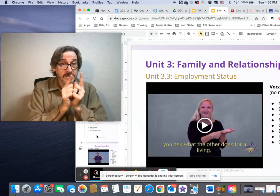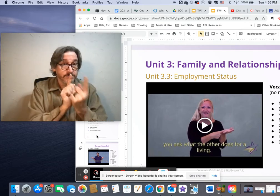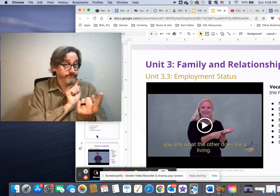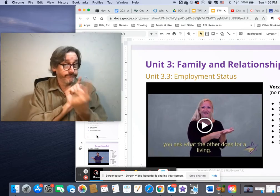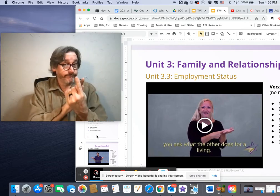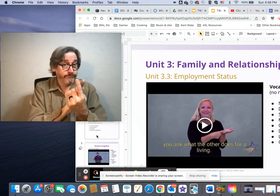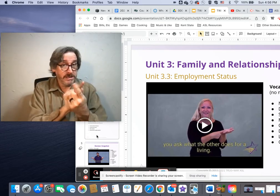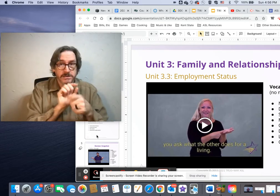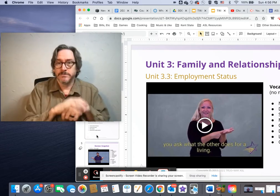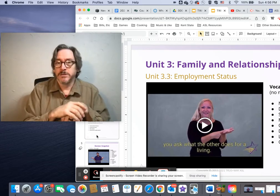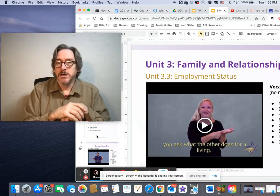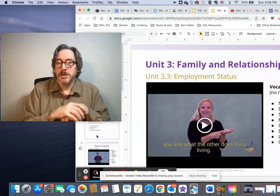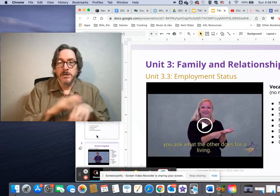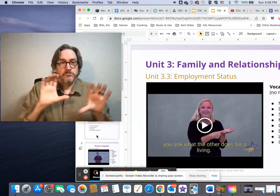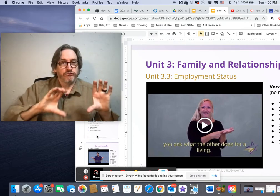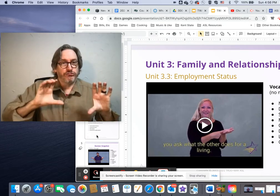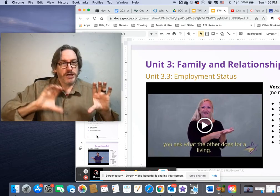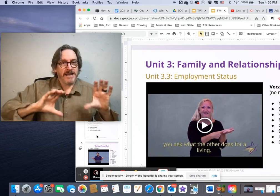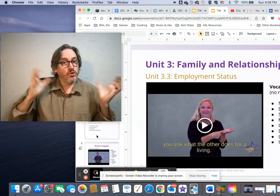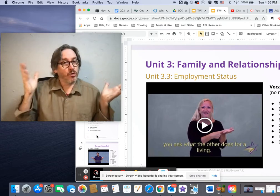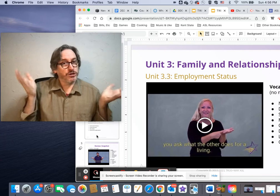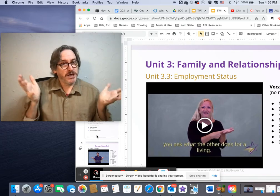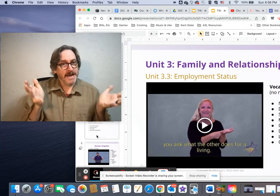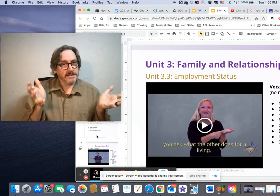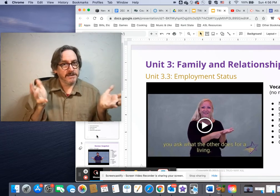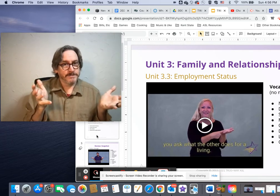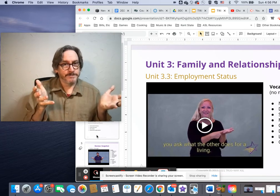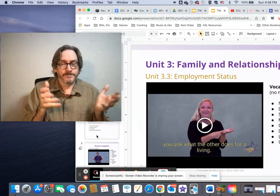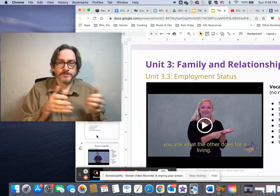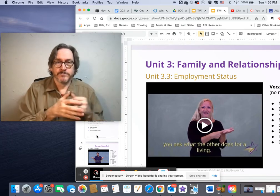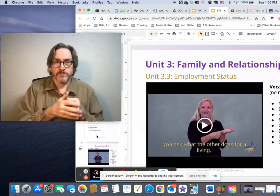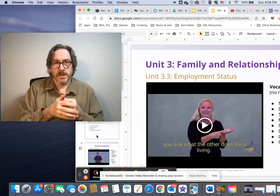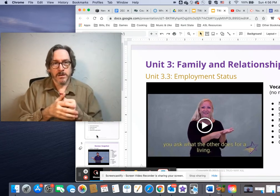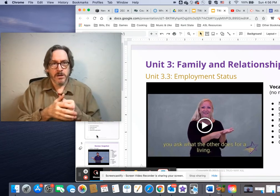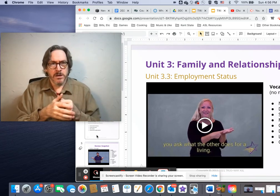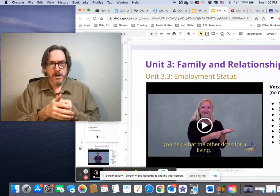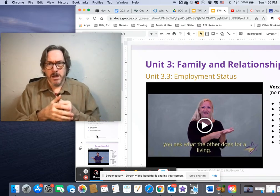Meet, meet, chat or chat,